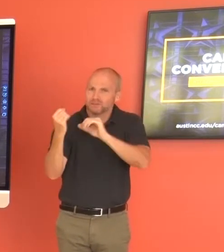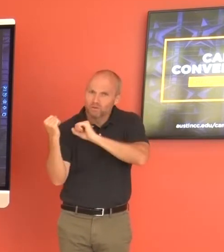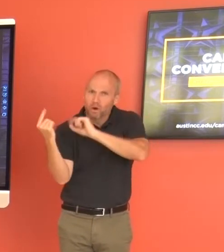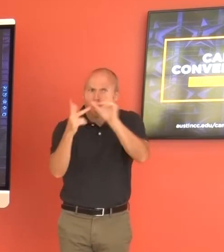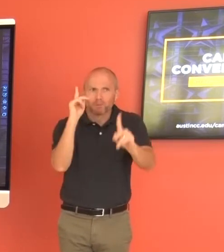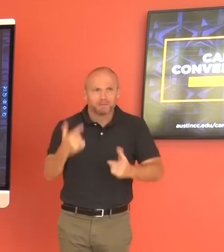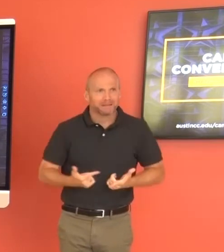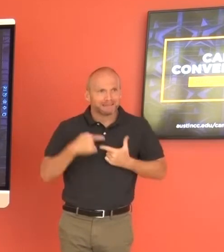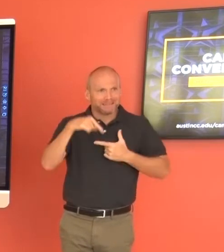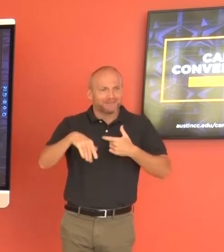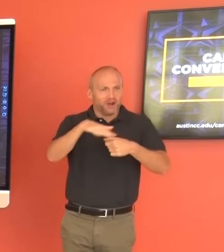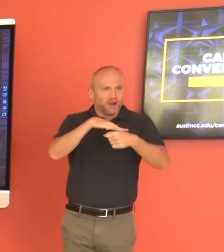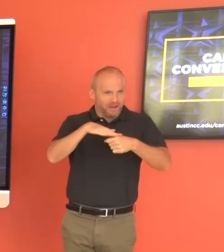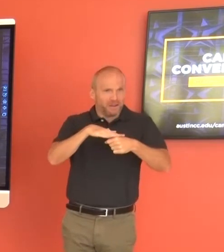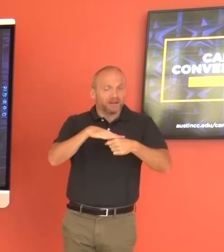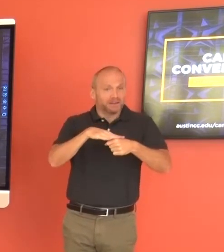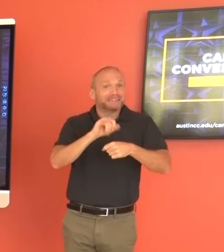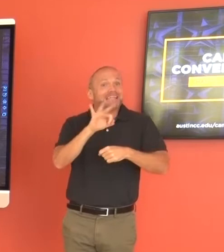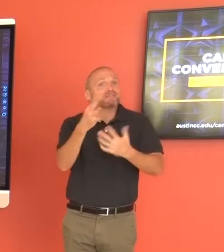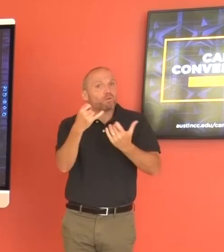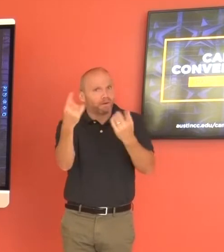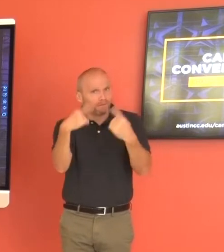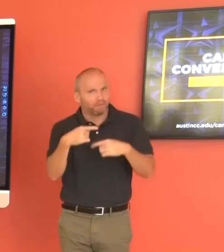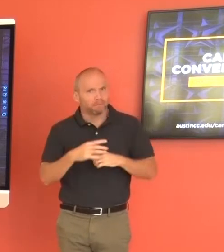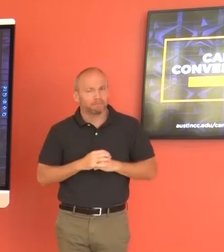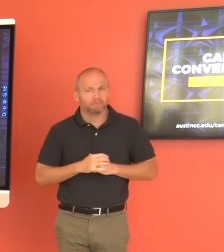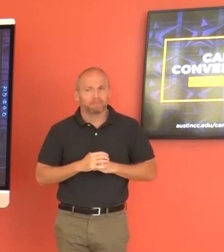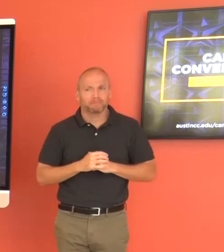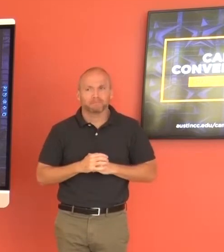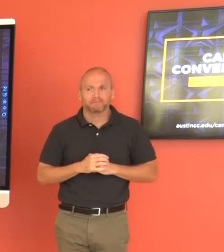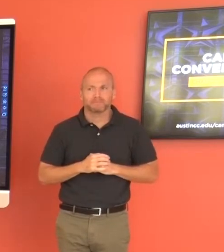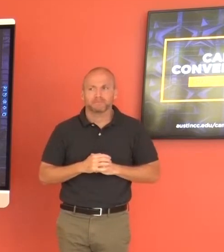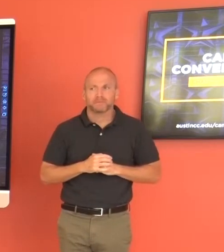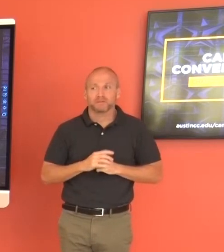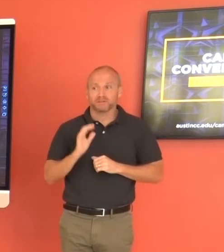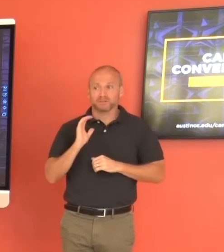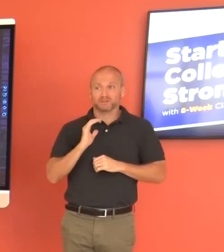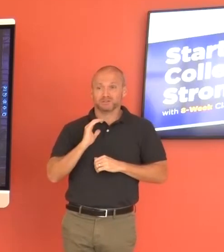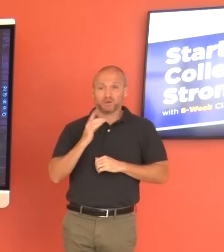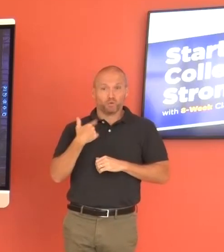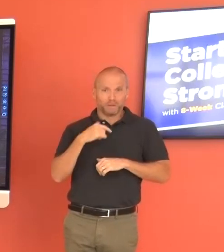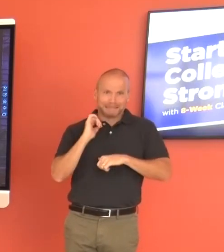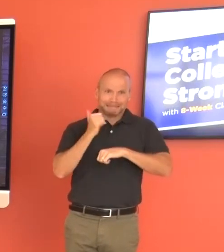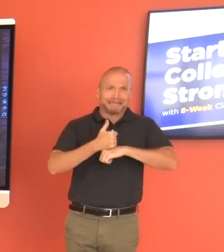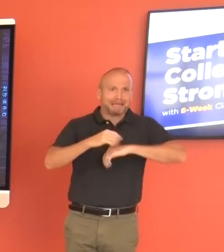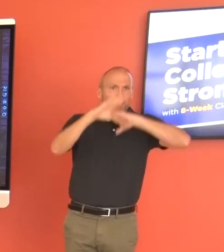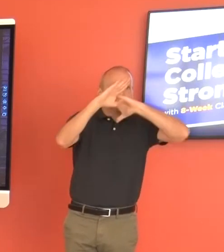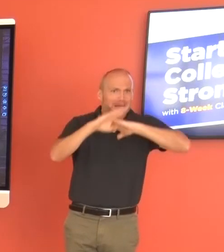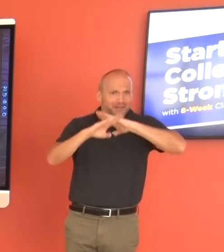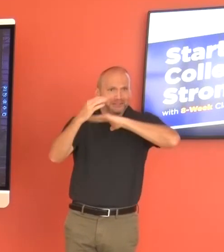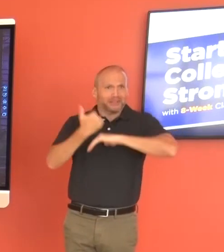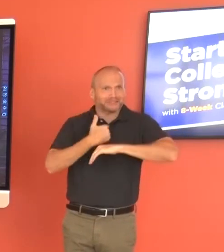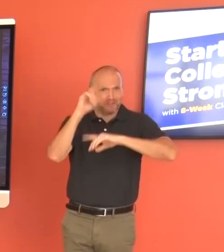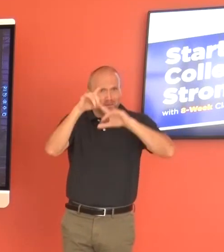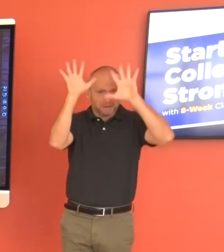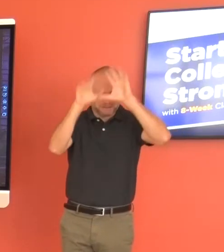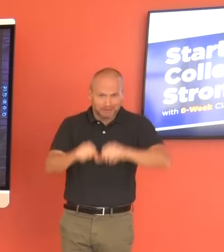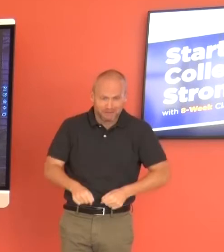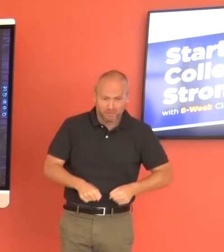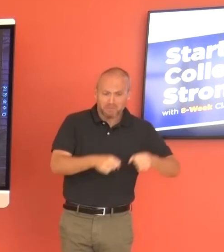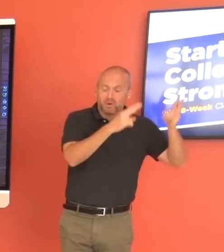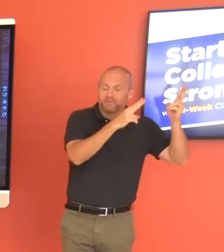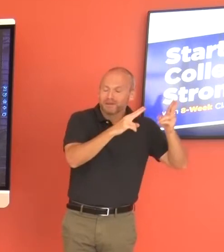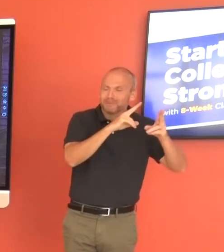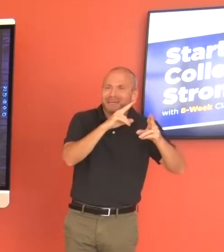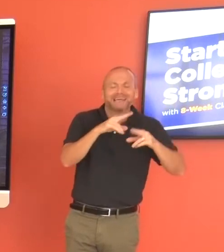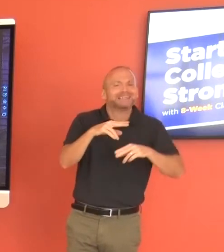area that wants to be served. So we have to remove our own barriers that we've created. And a lot of them, we were well-meaning and we